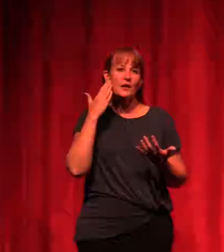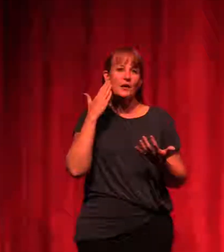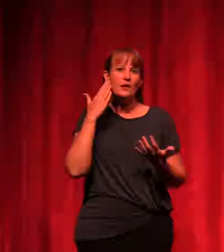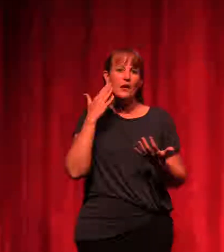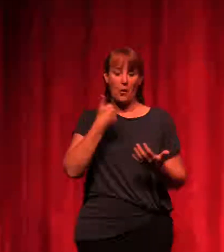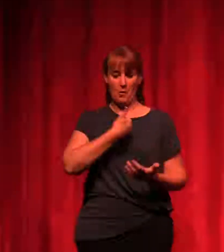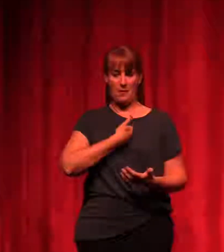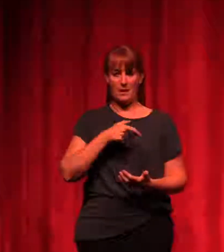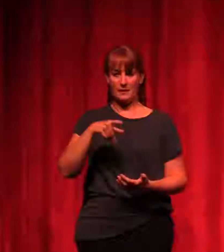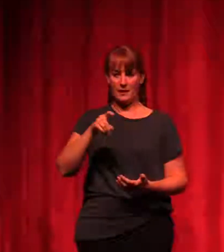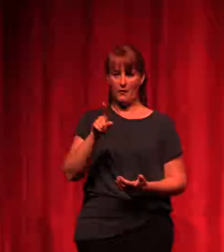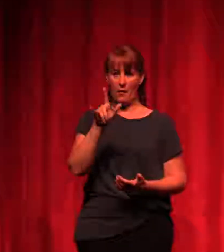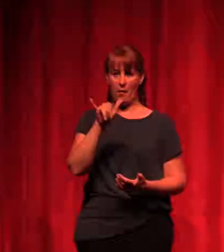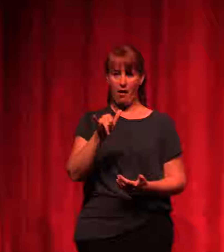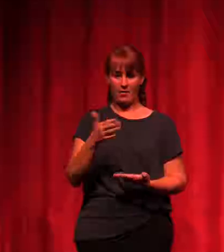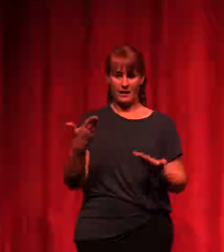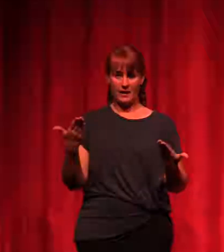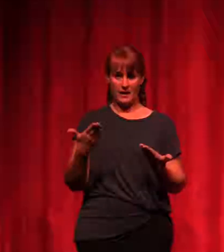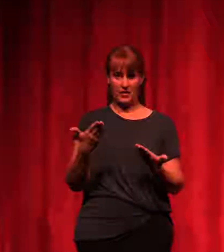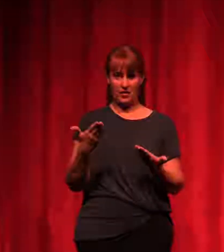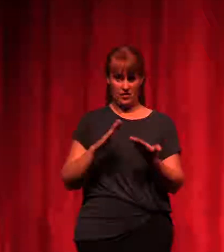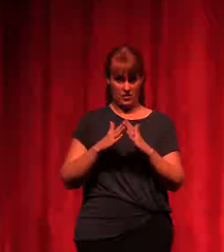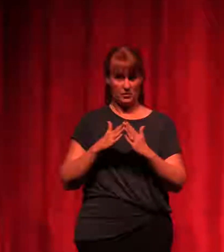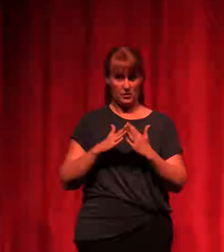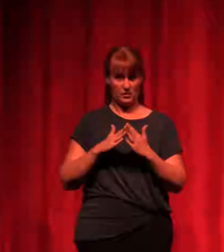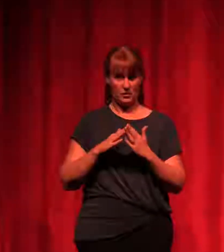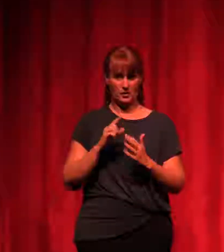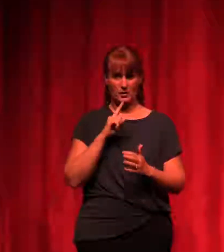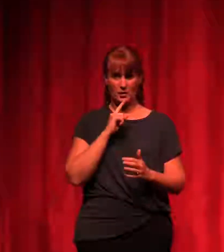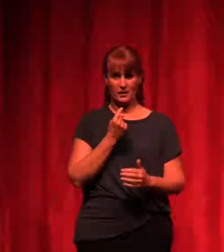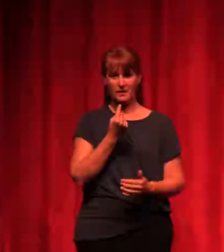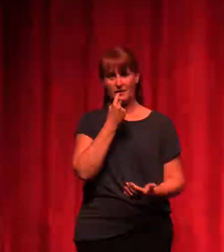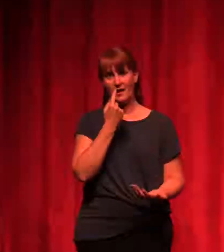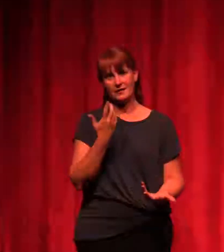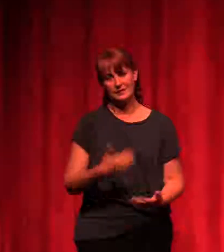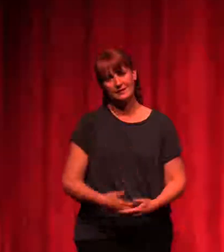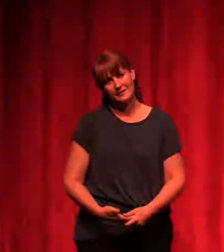Being poly in Missoula, it kind of sucks.